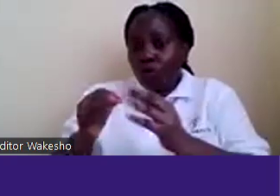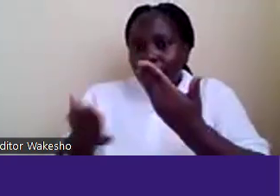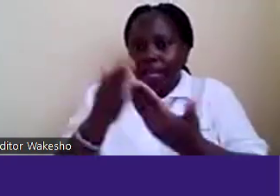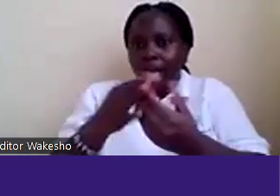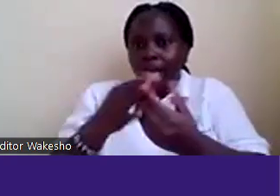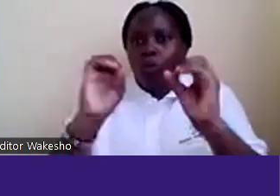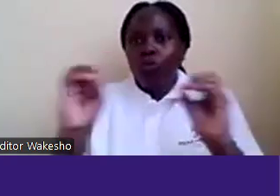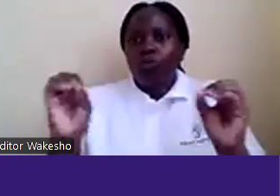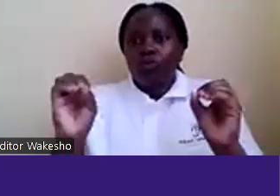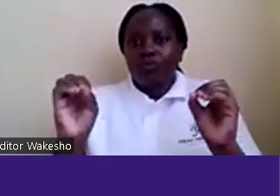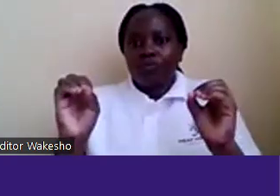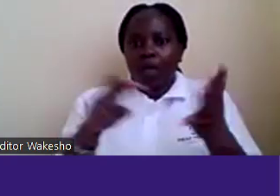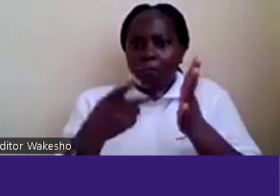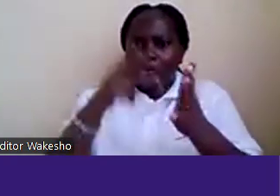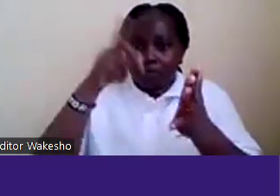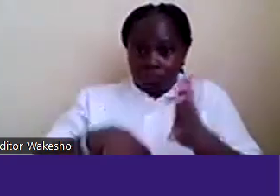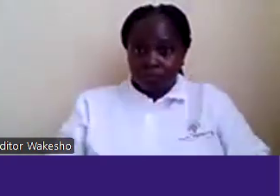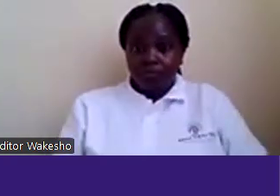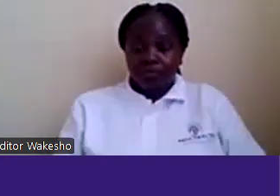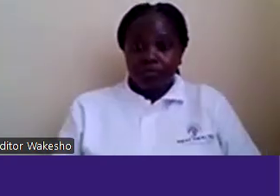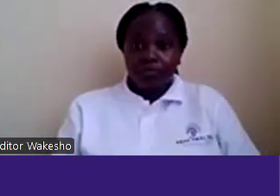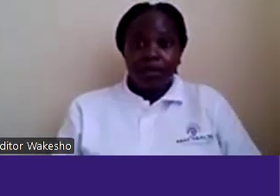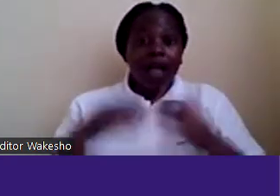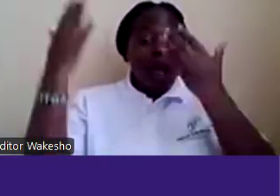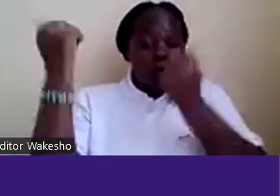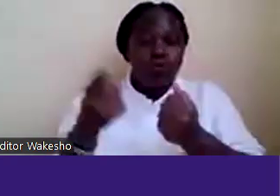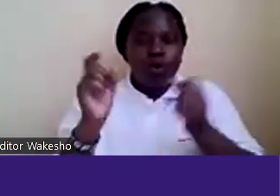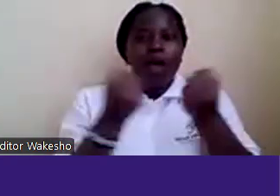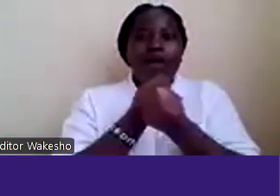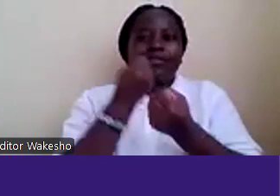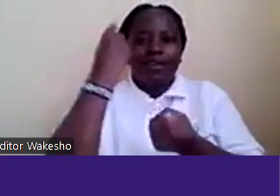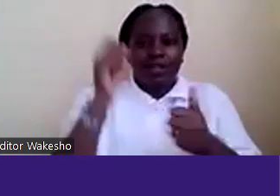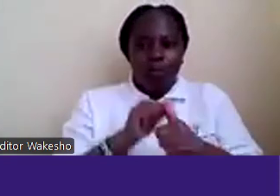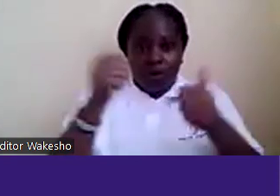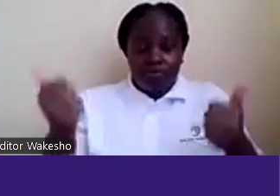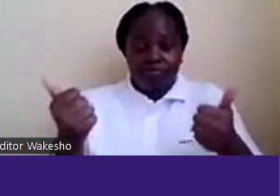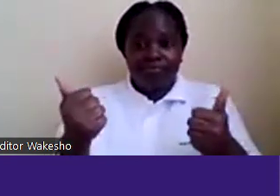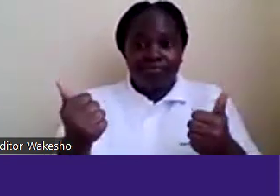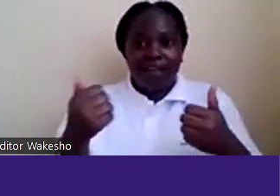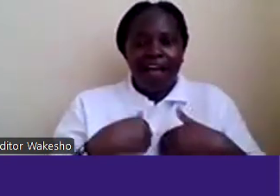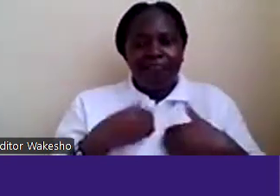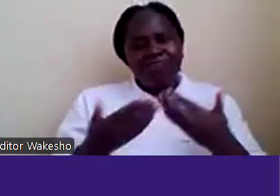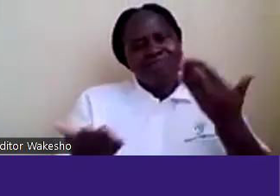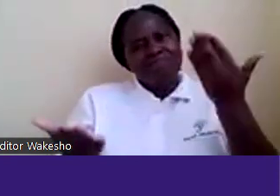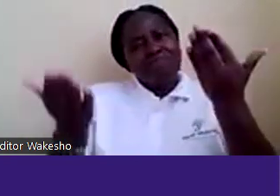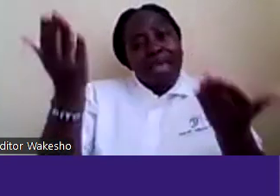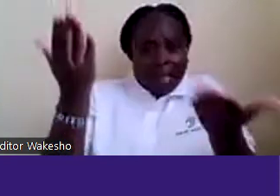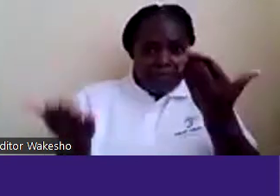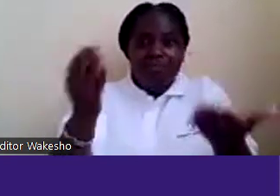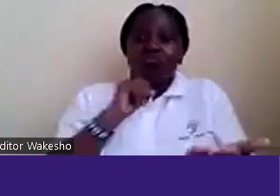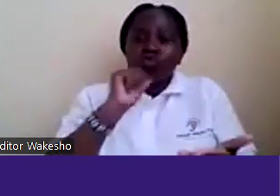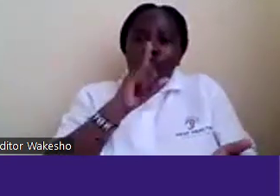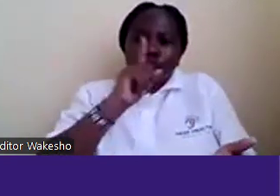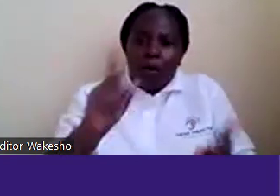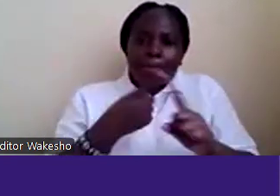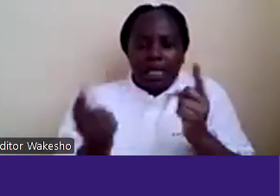that means, I hope this makes it clearer. We are playing a game of probability, So we're trying to see,